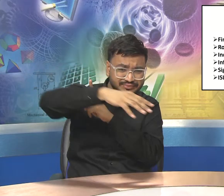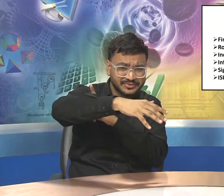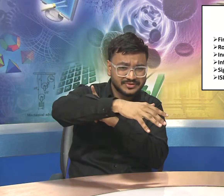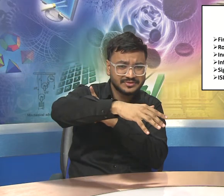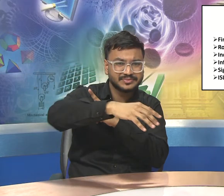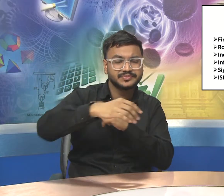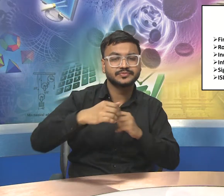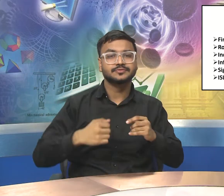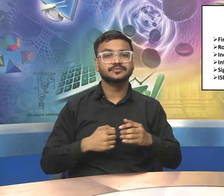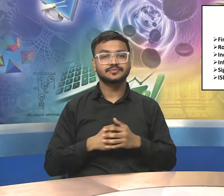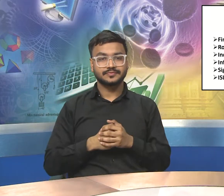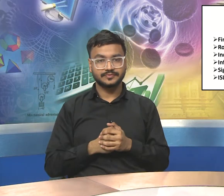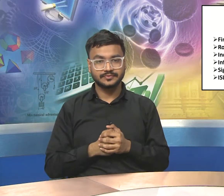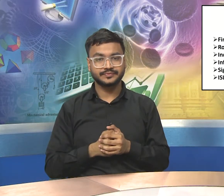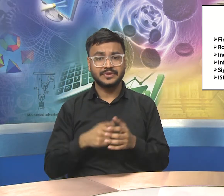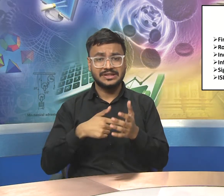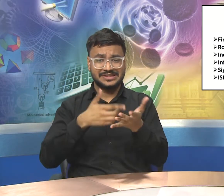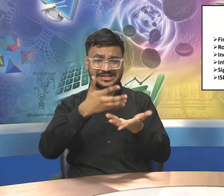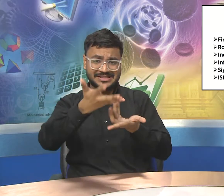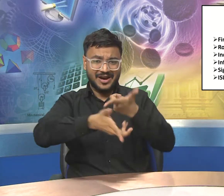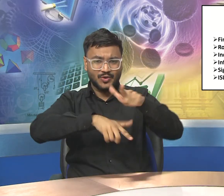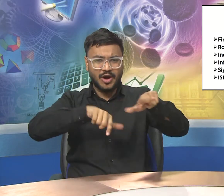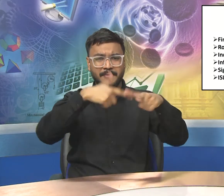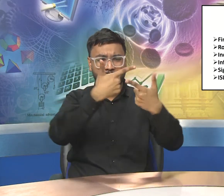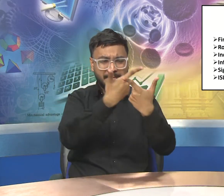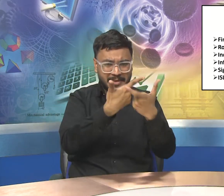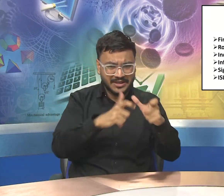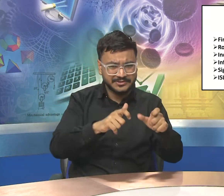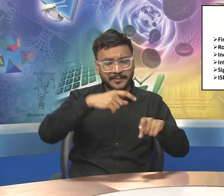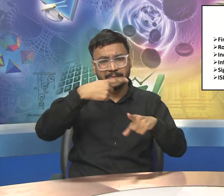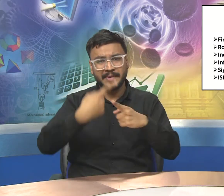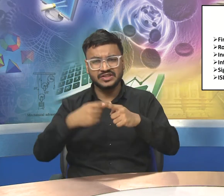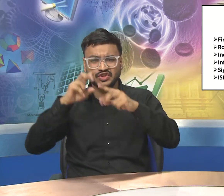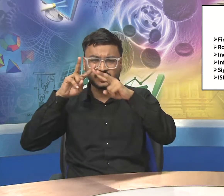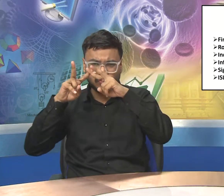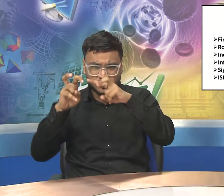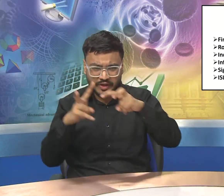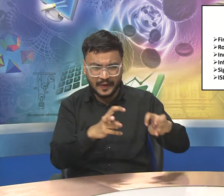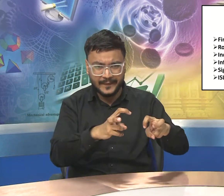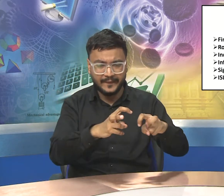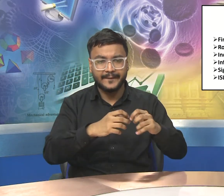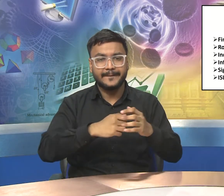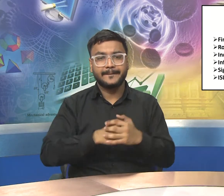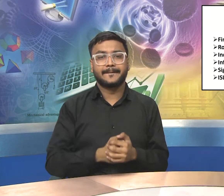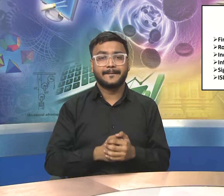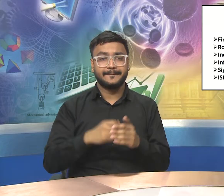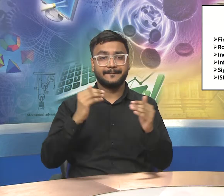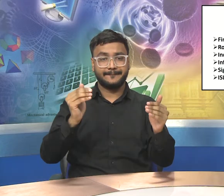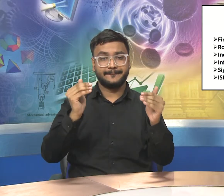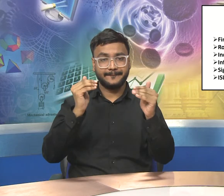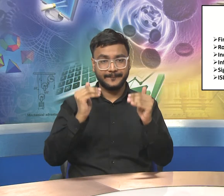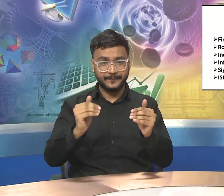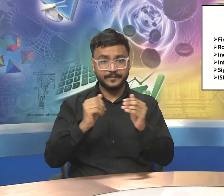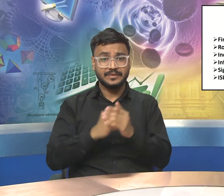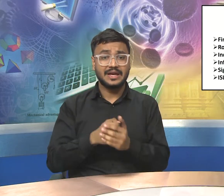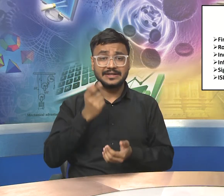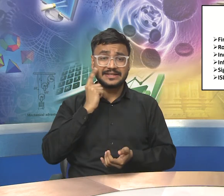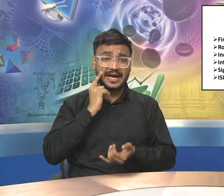Language and deaf education. Fourth, influence on ISL. Fifth,